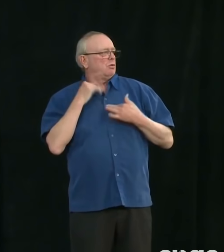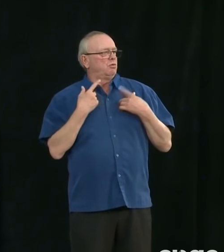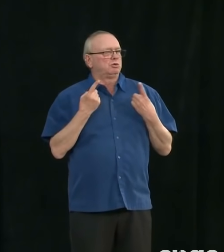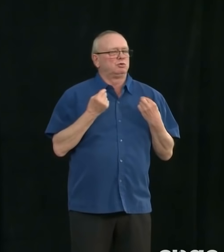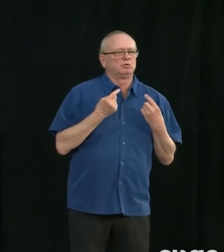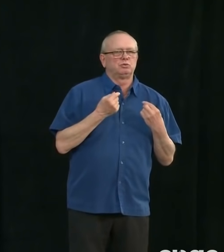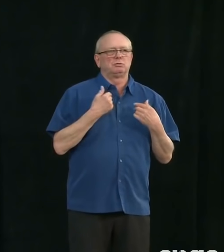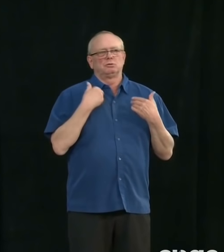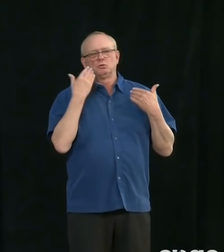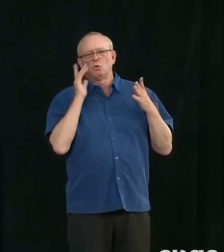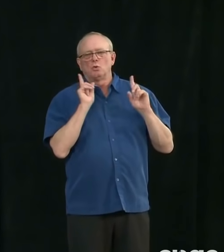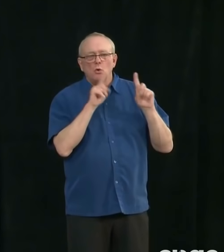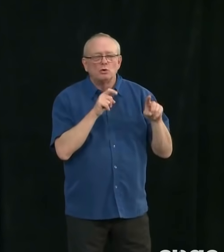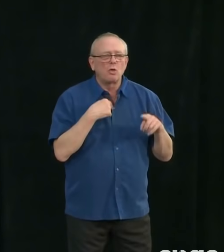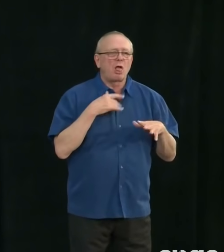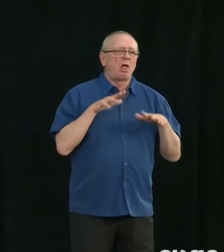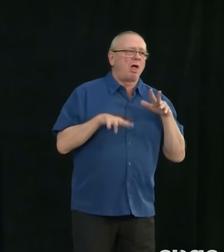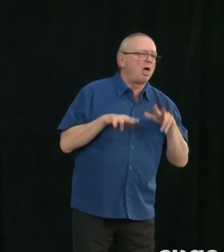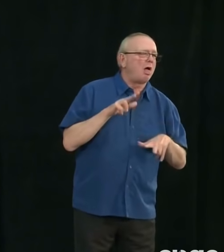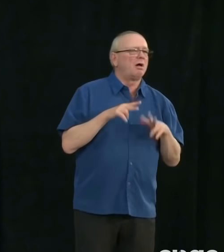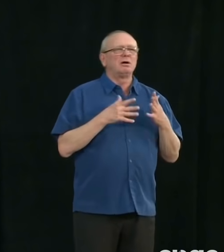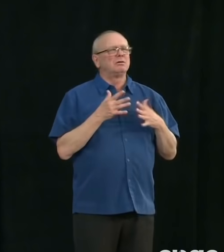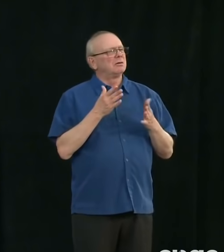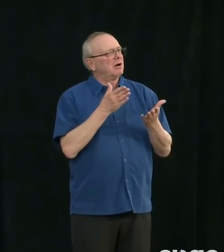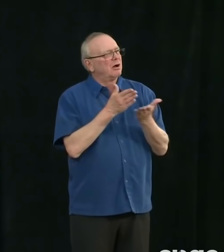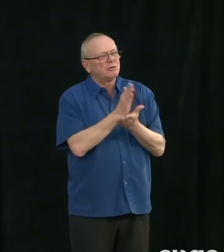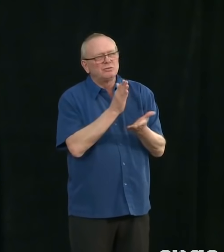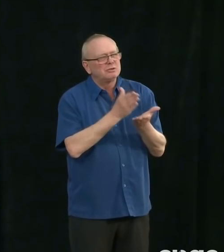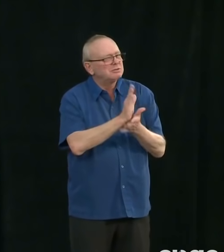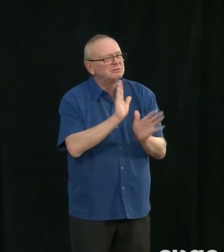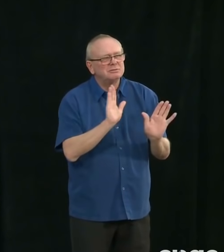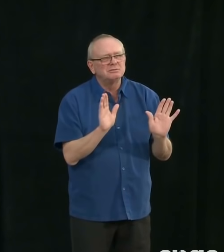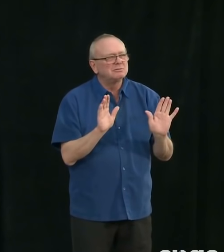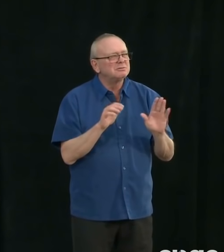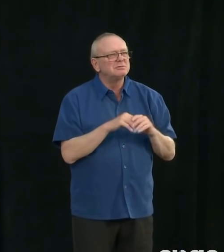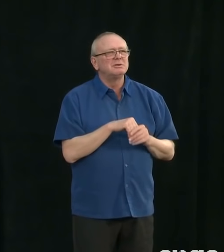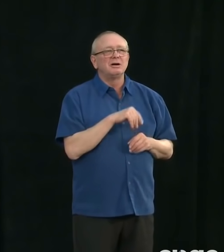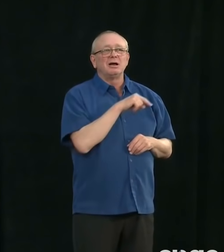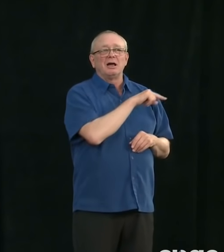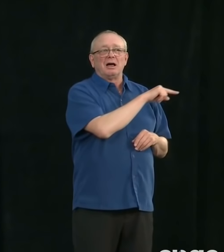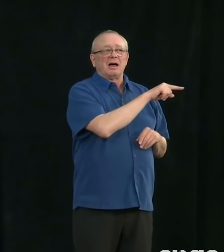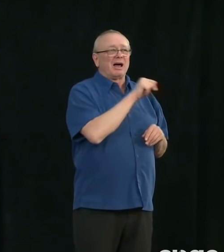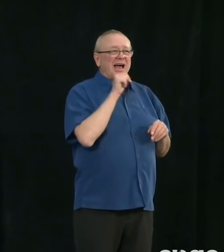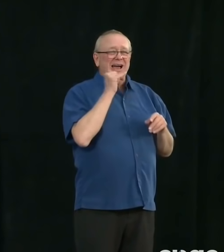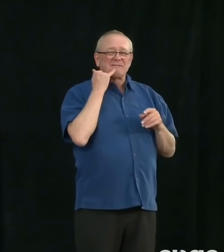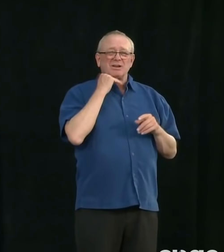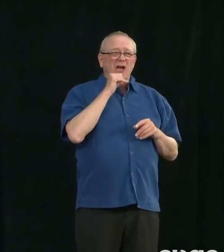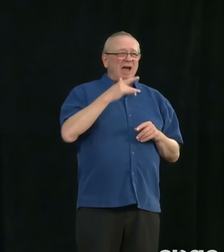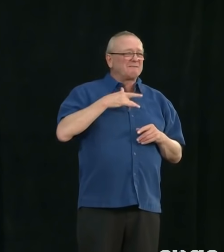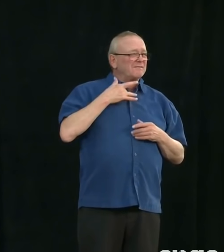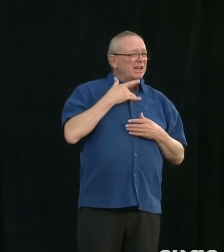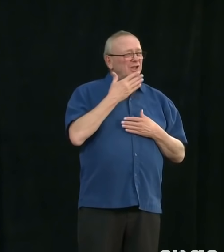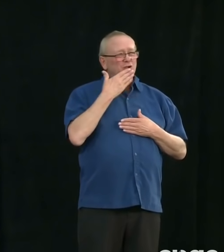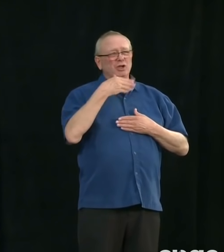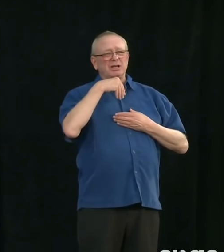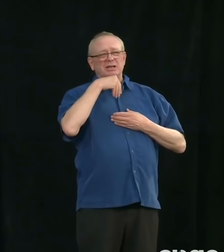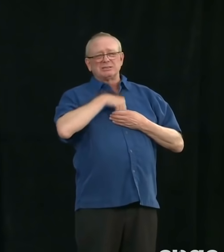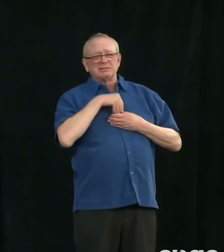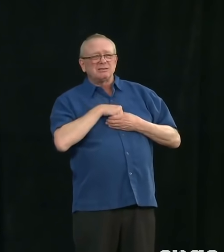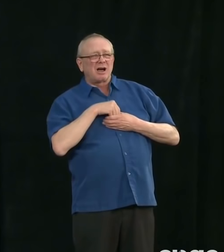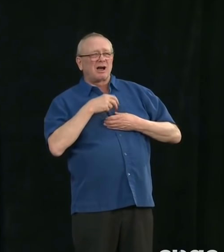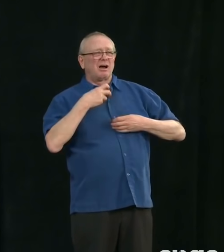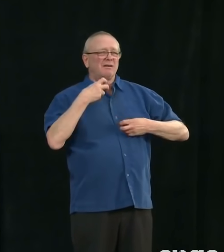fine. You are not alone. We need each other now more than ever. And even once we proceed